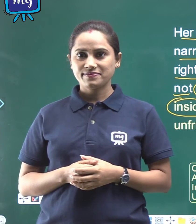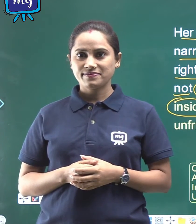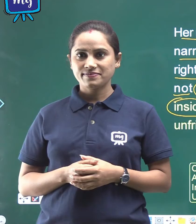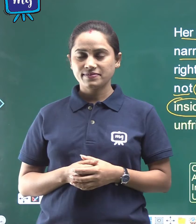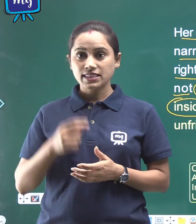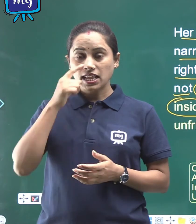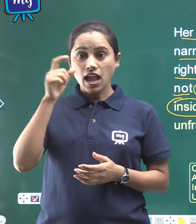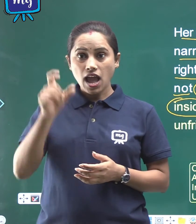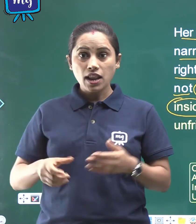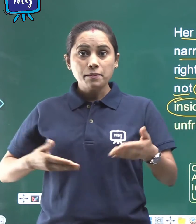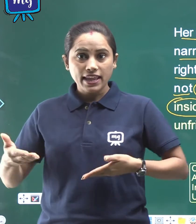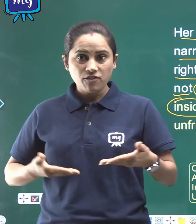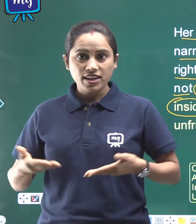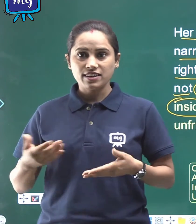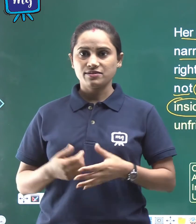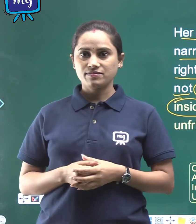Her behavior